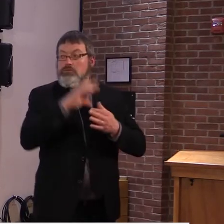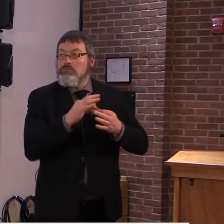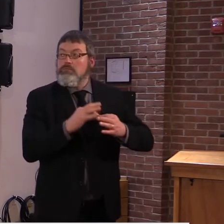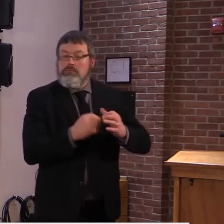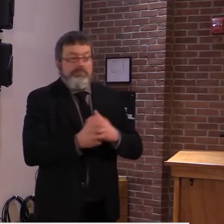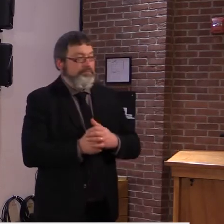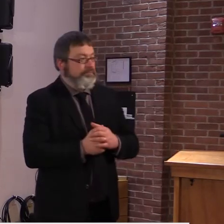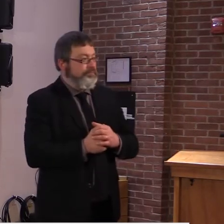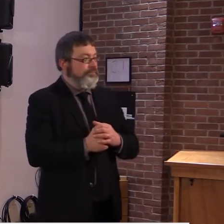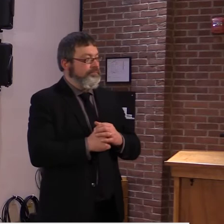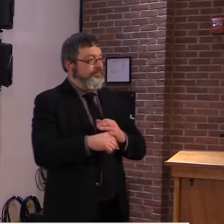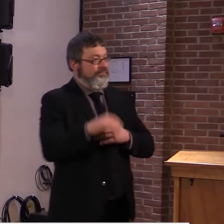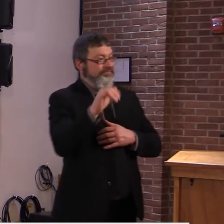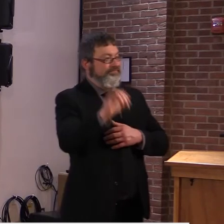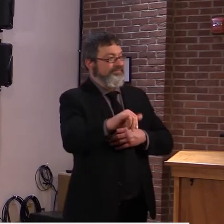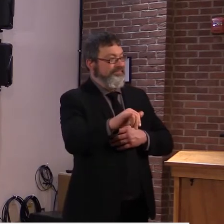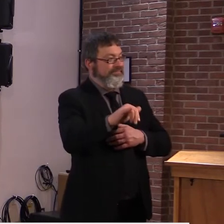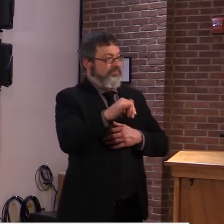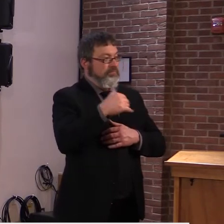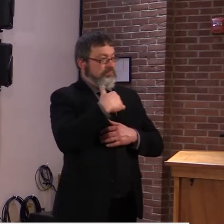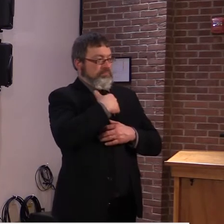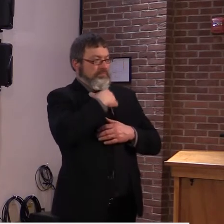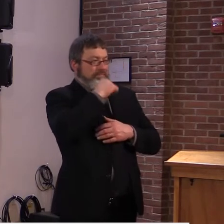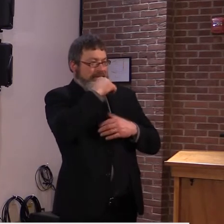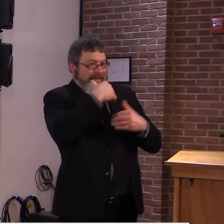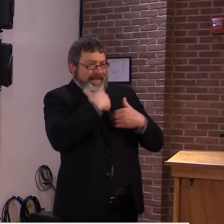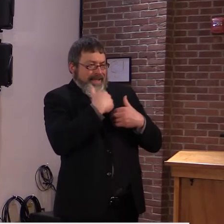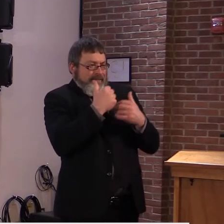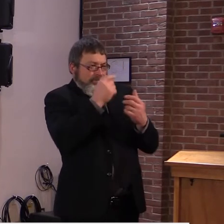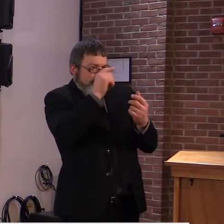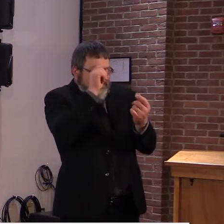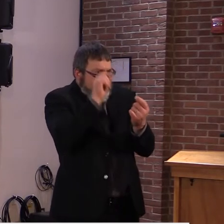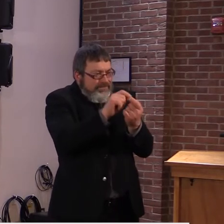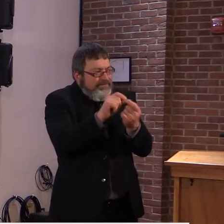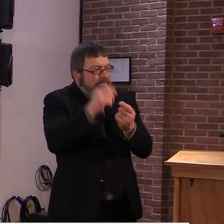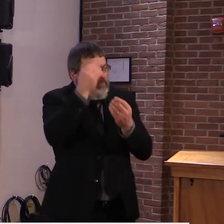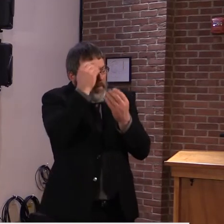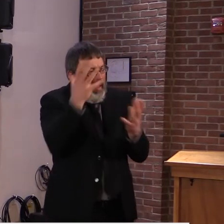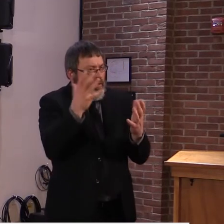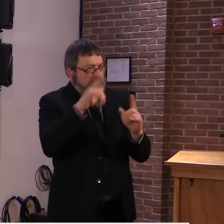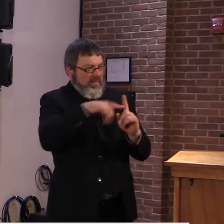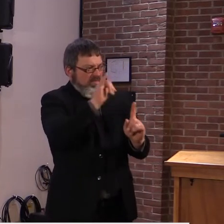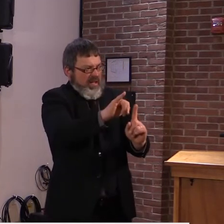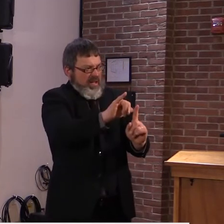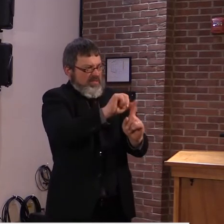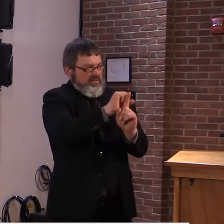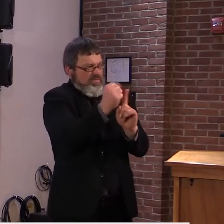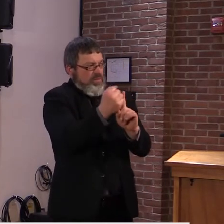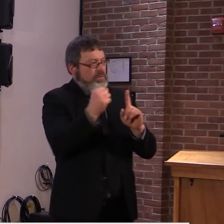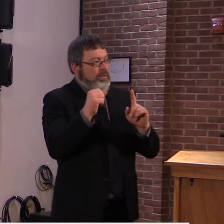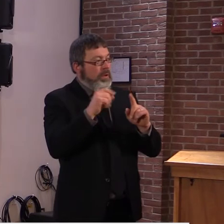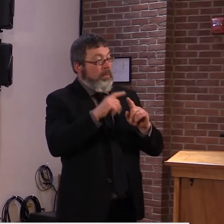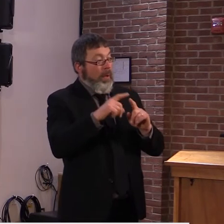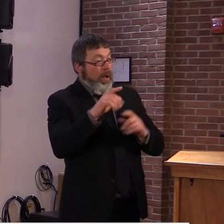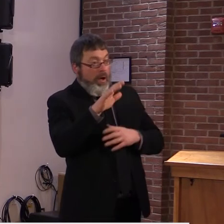Yeah, so I don't have a specific update on what you mentioned, but in answer to your question,